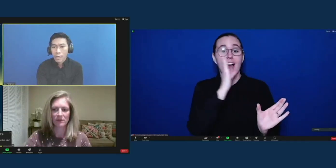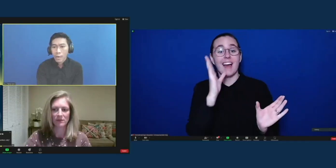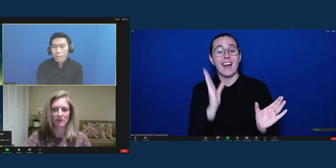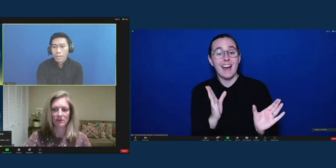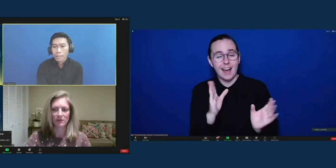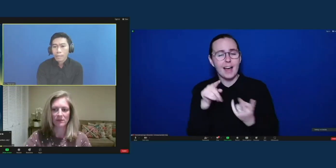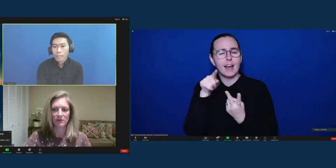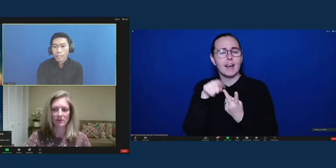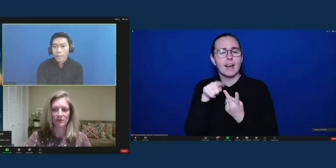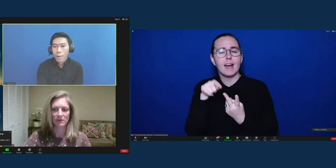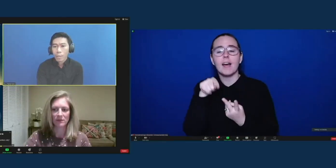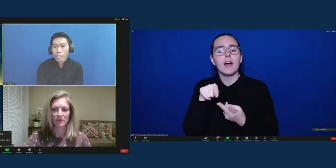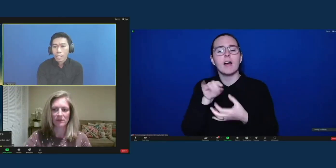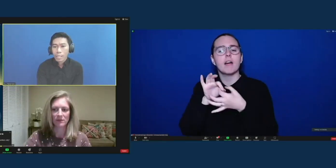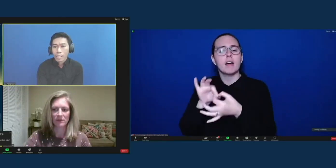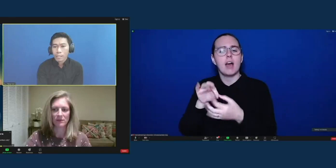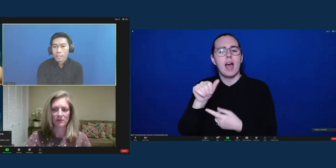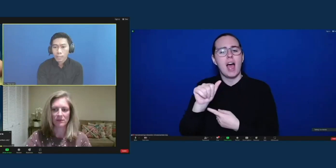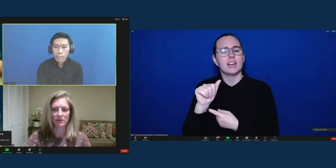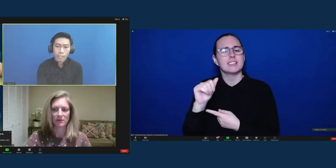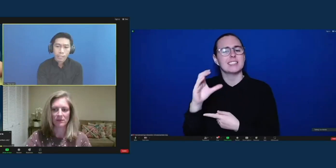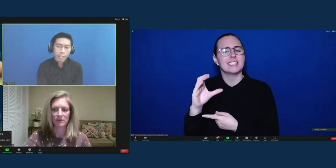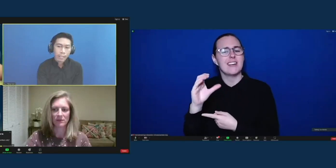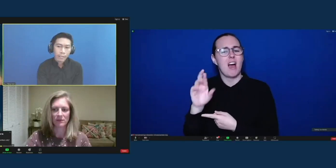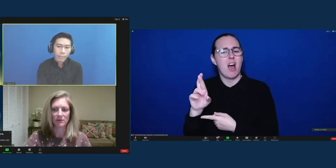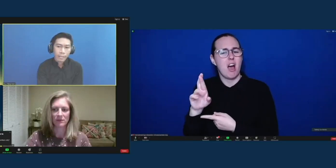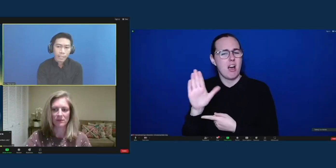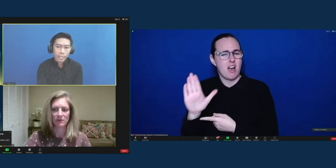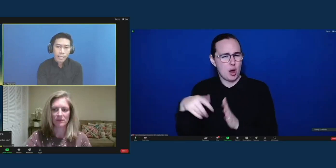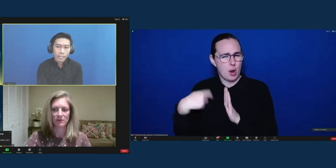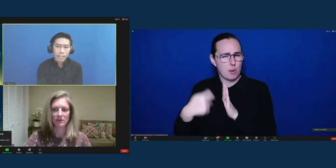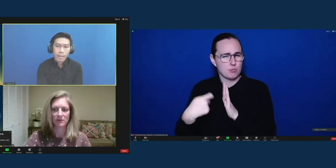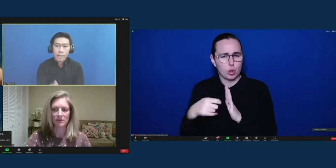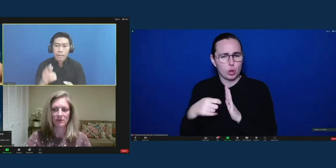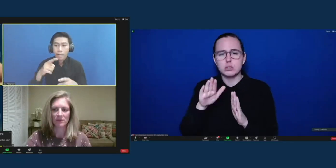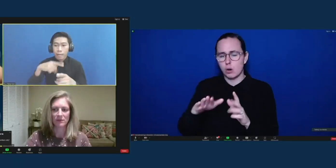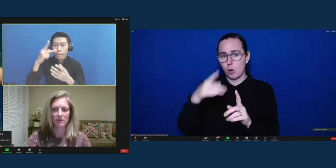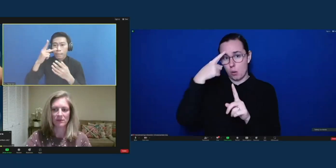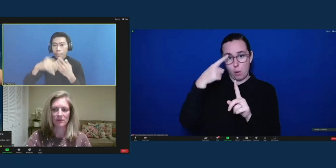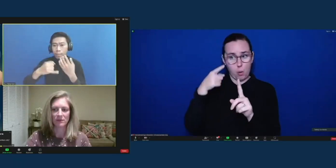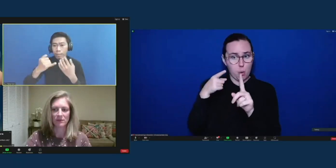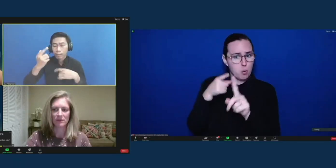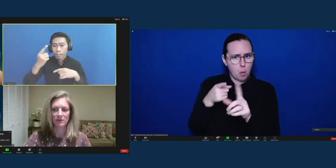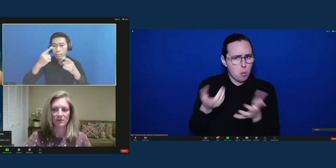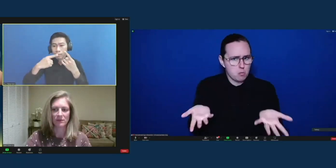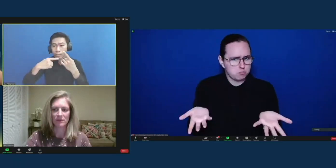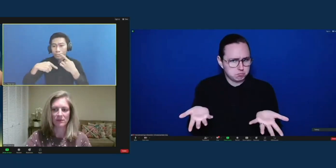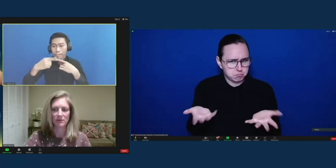The goal is, so the title of the project is